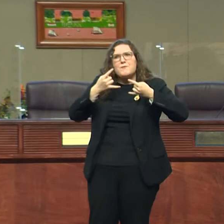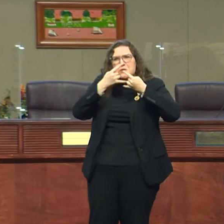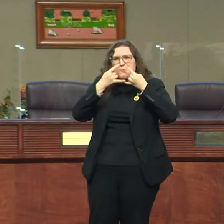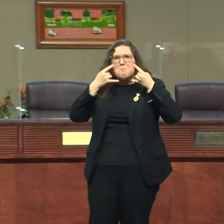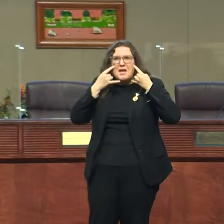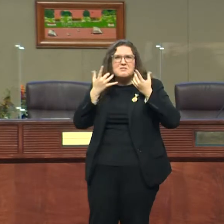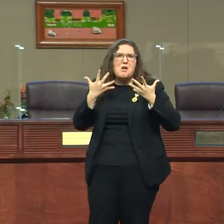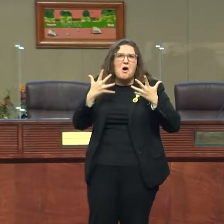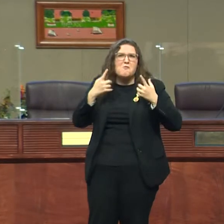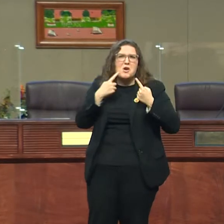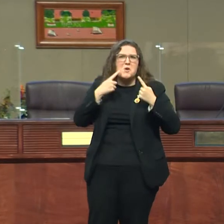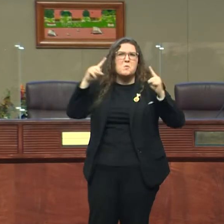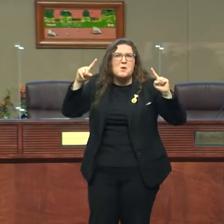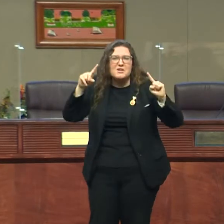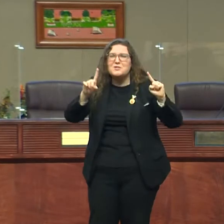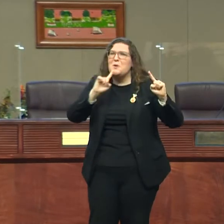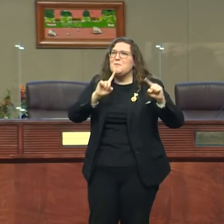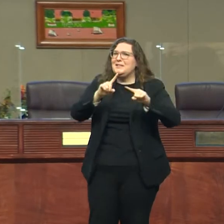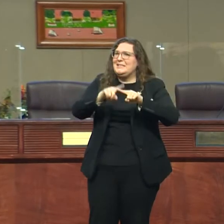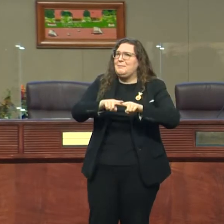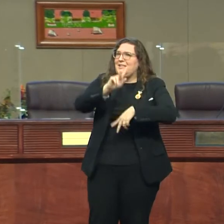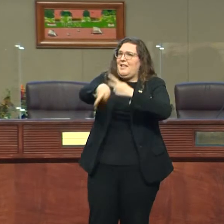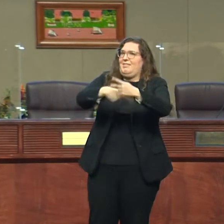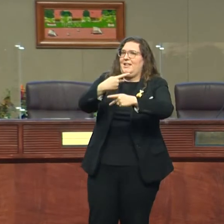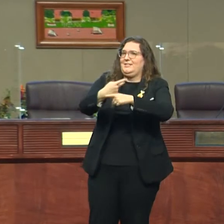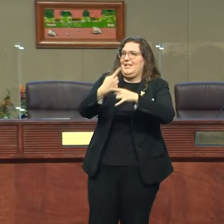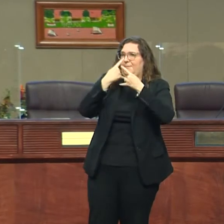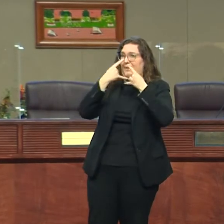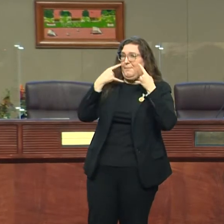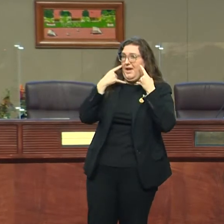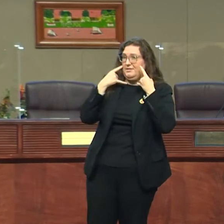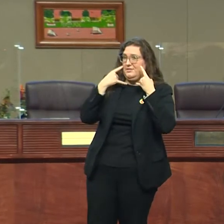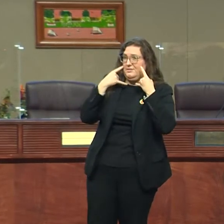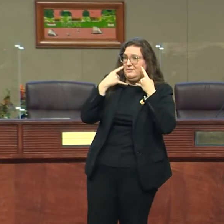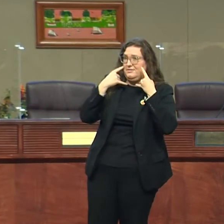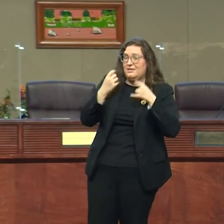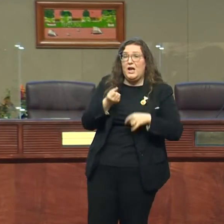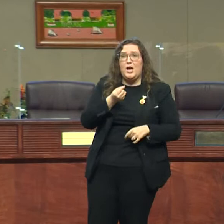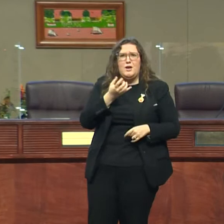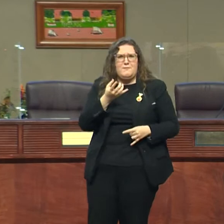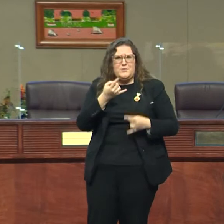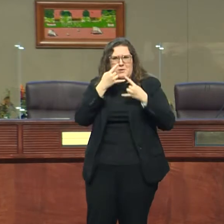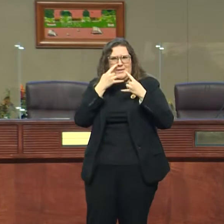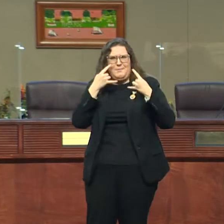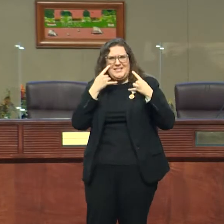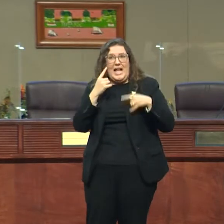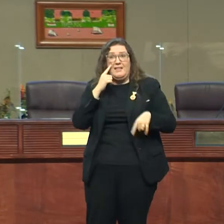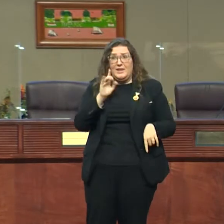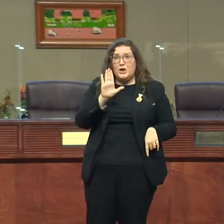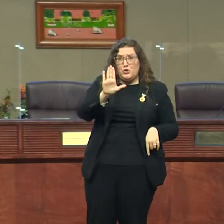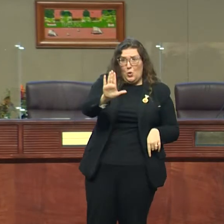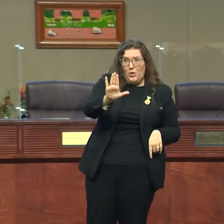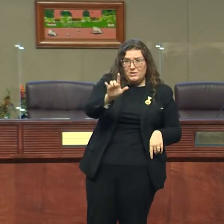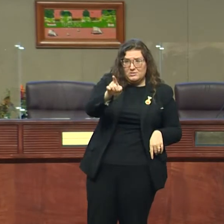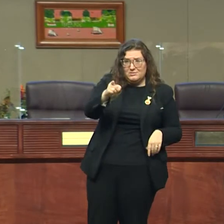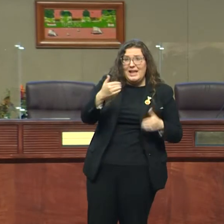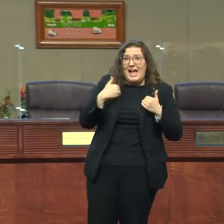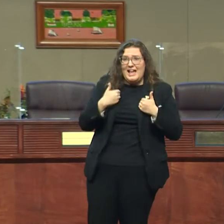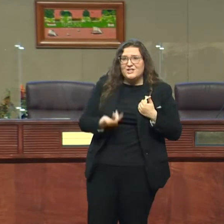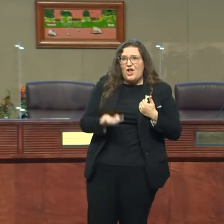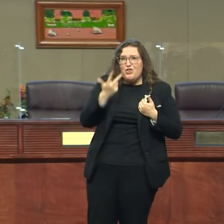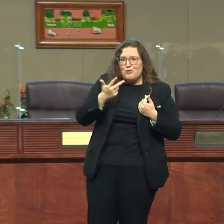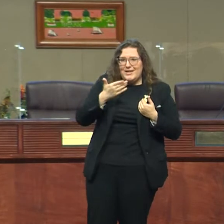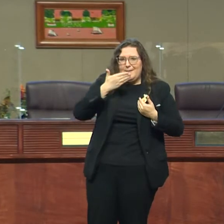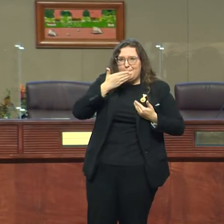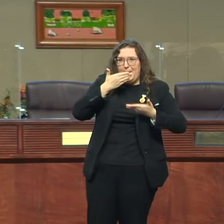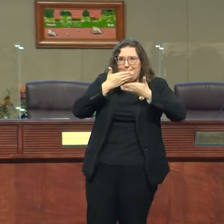all depends of the type of mask that you're using. Some of the masks that we have, I think the one that you have has 3 layers,